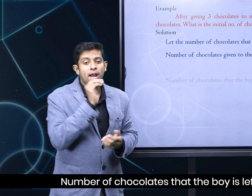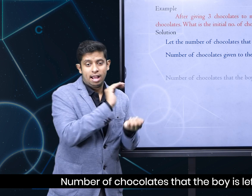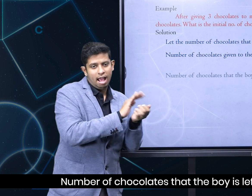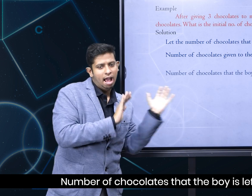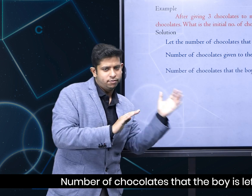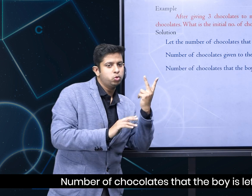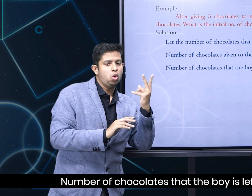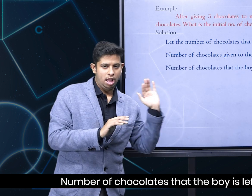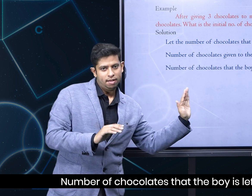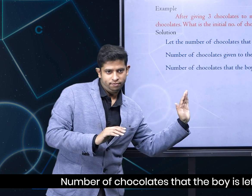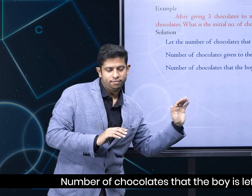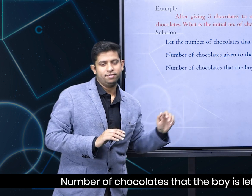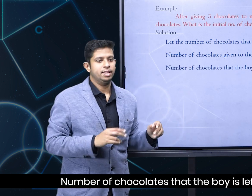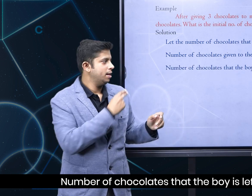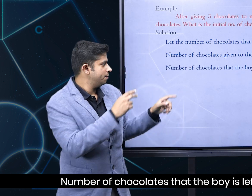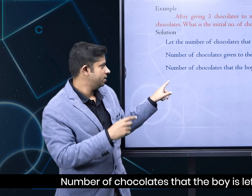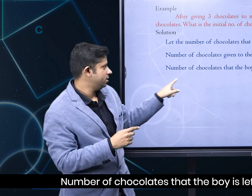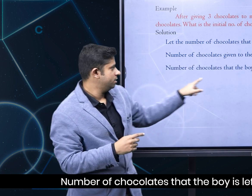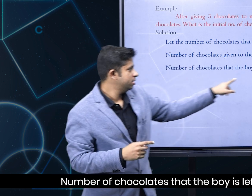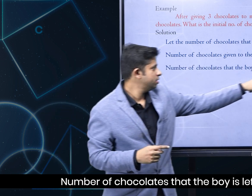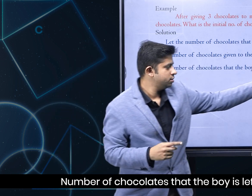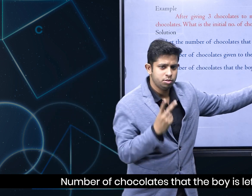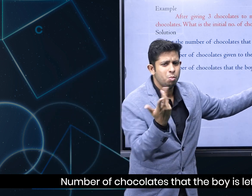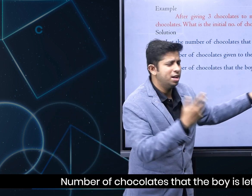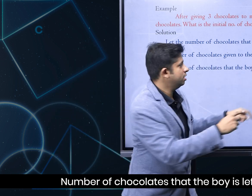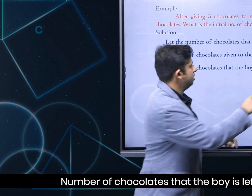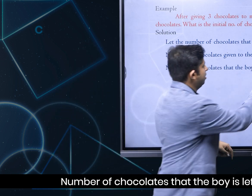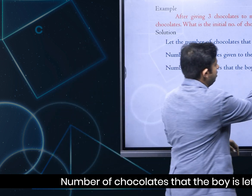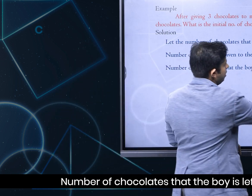Number of chocolates that the boy is left with is equal to 2, which is given.